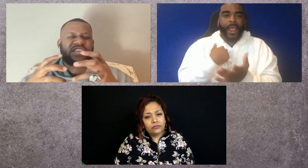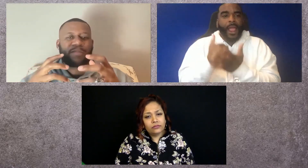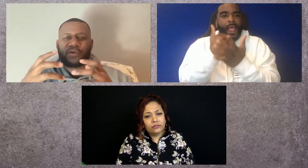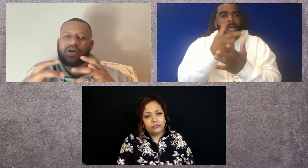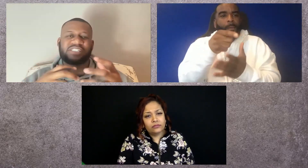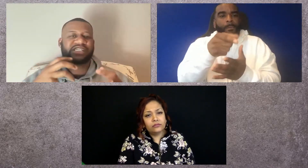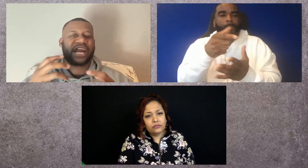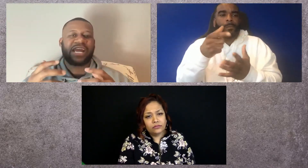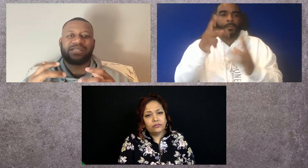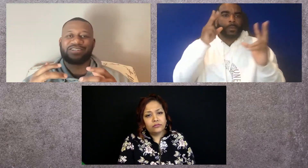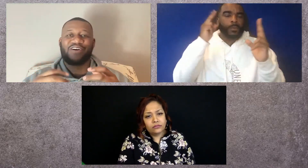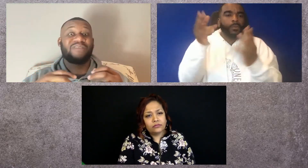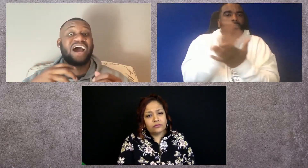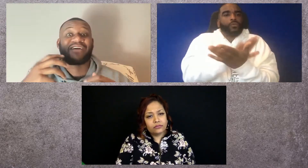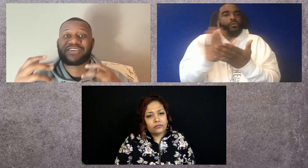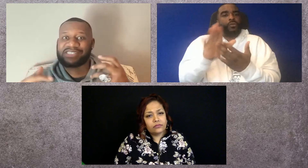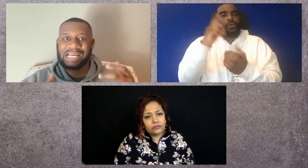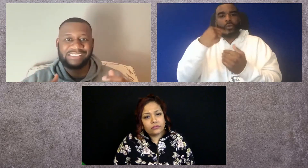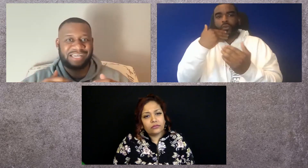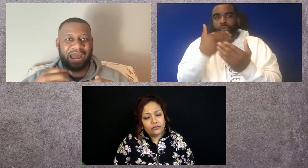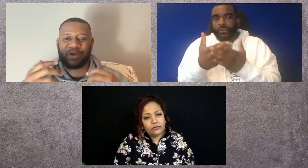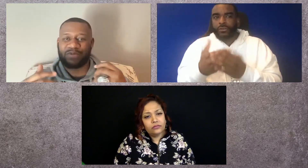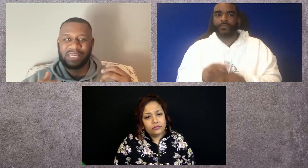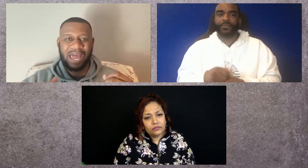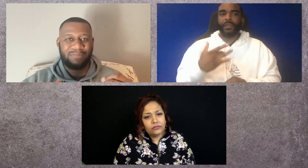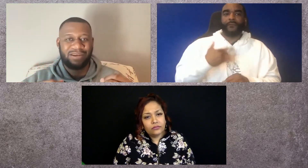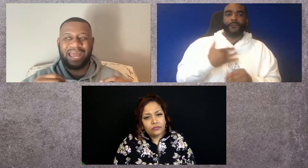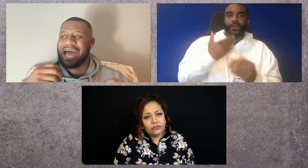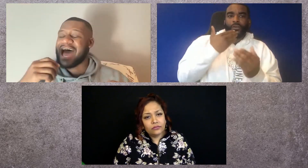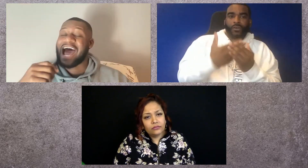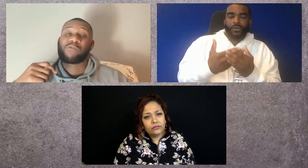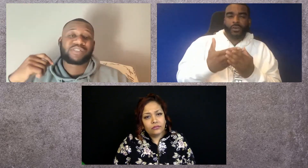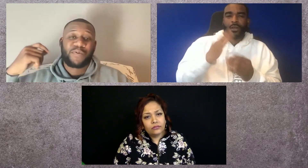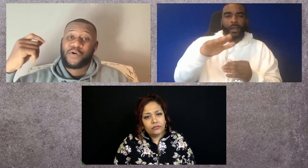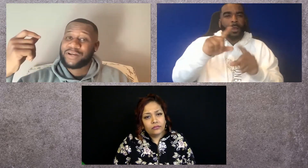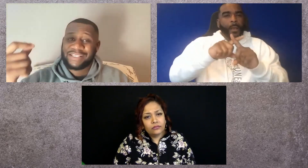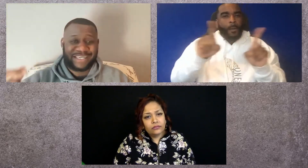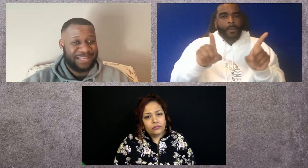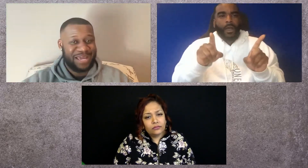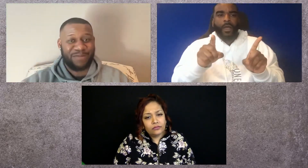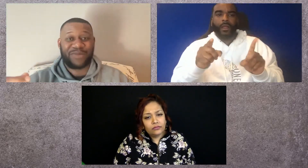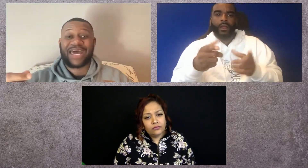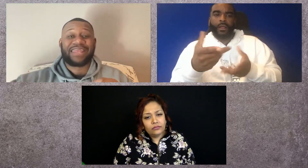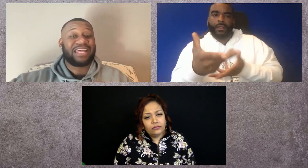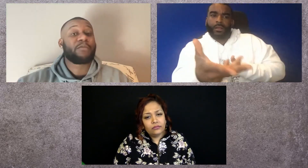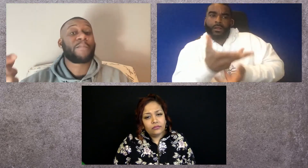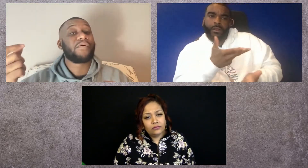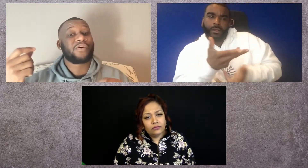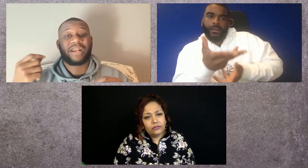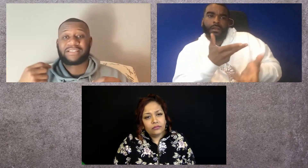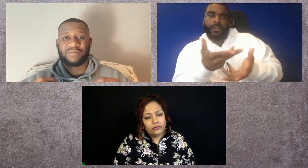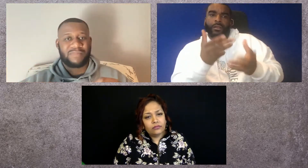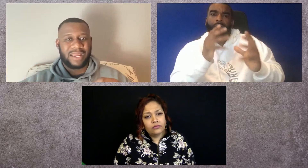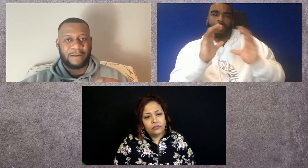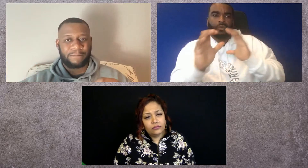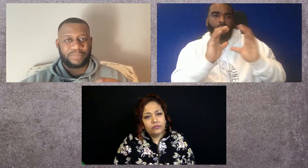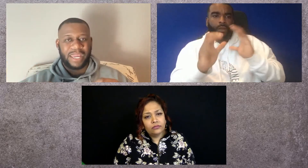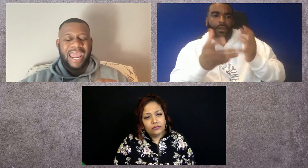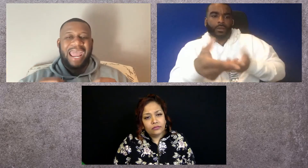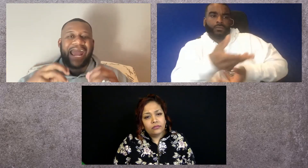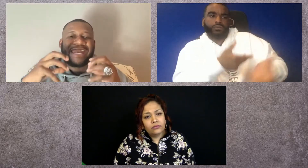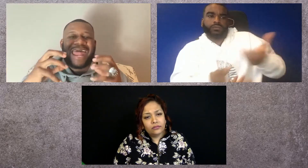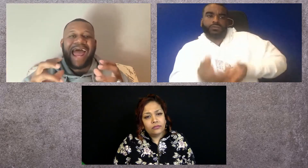this reciprocal exchange of conversation that we was having. I was pouring into them. They were pouring into